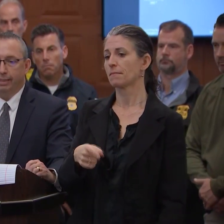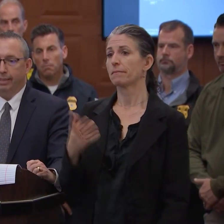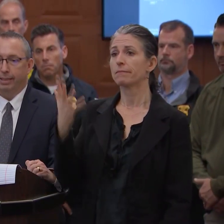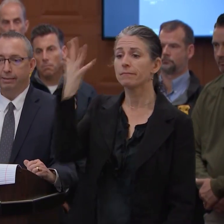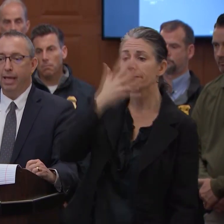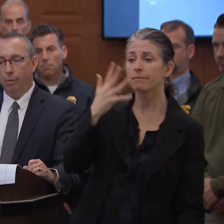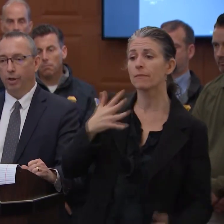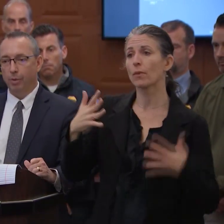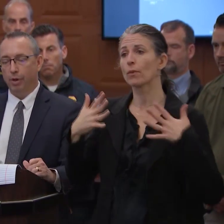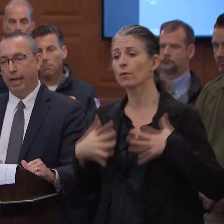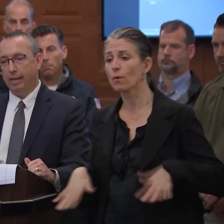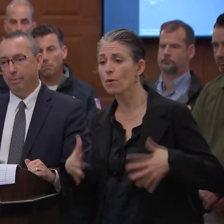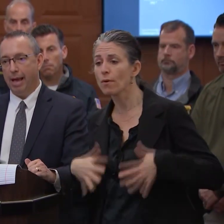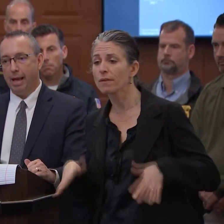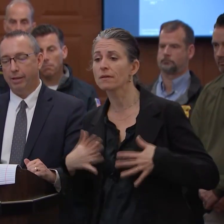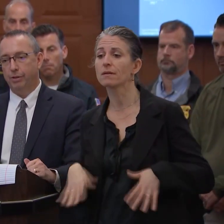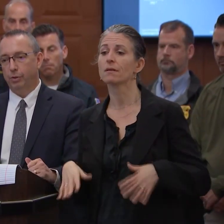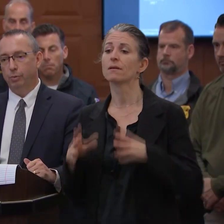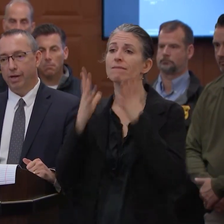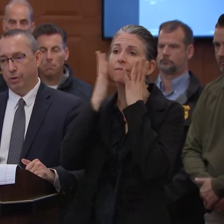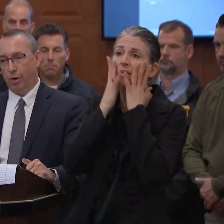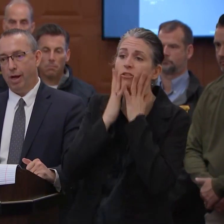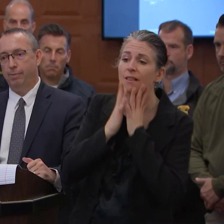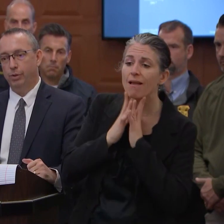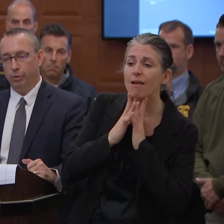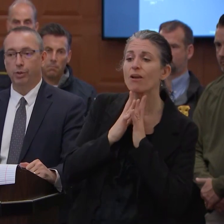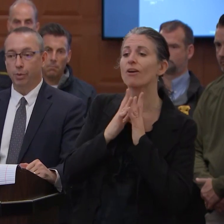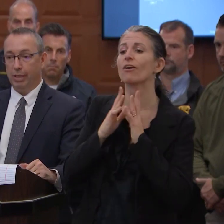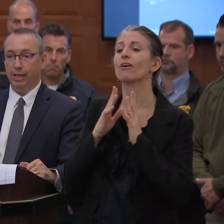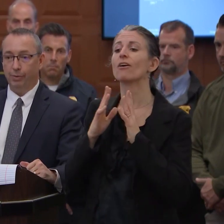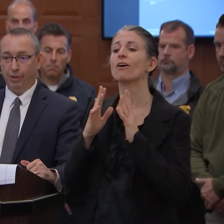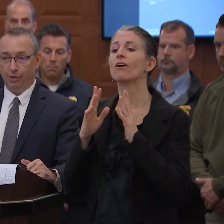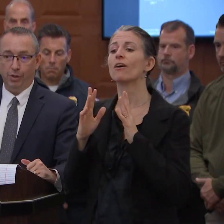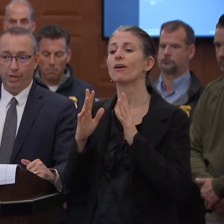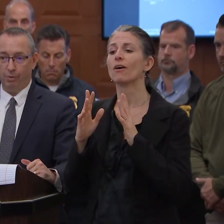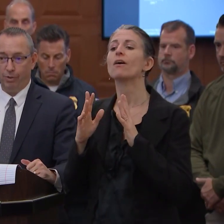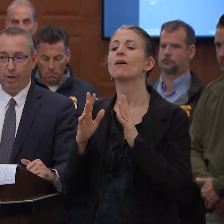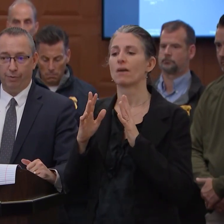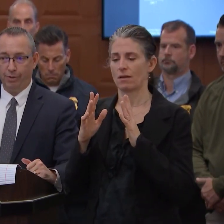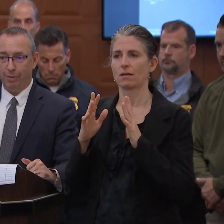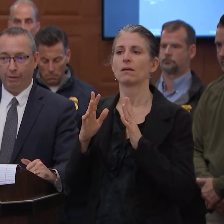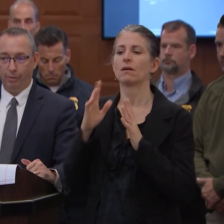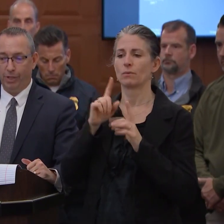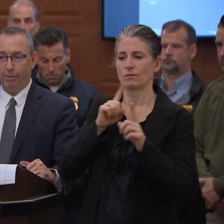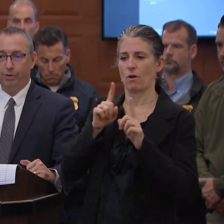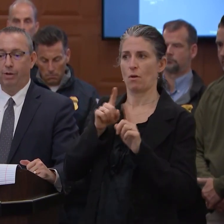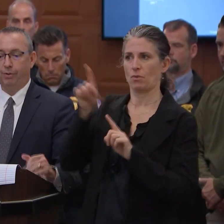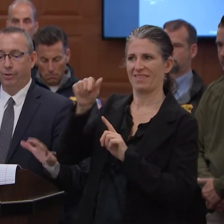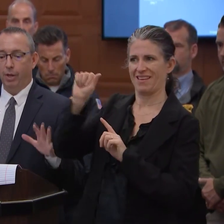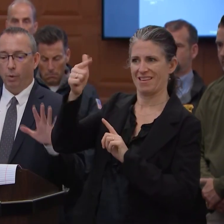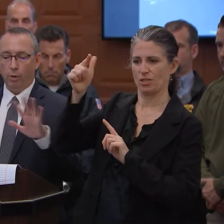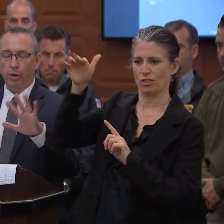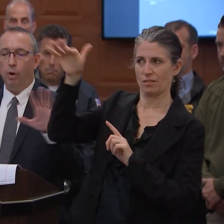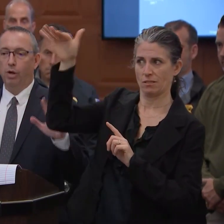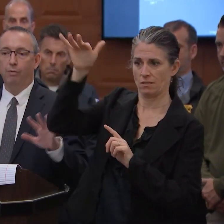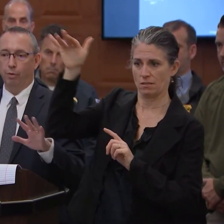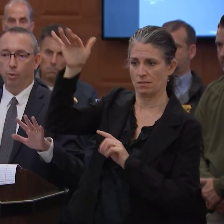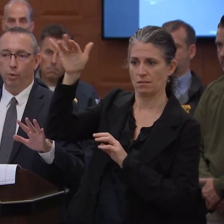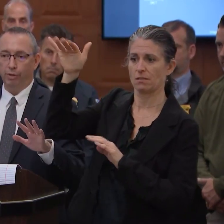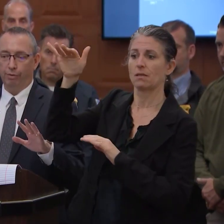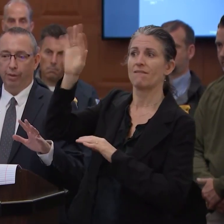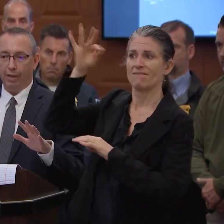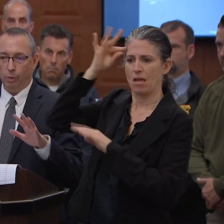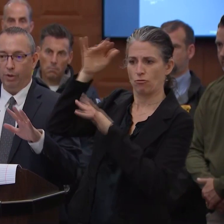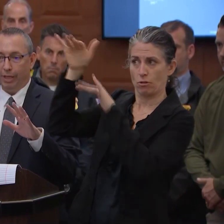circumstances, they were communicating back to Major Crimes, who was communicating with the Attorney General's office, the Medical Examiner's office. What are we all